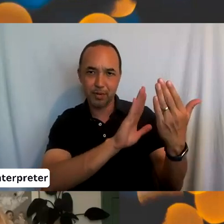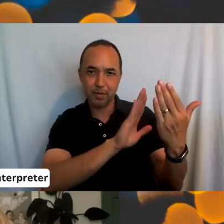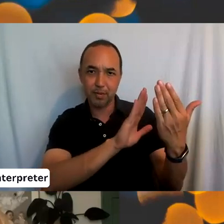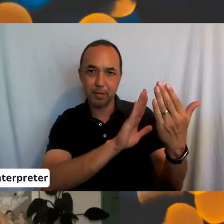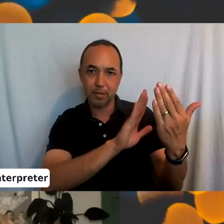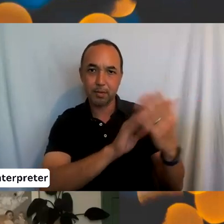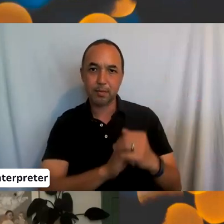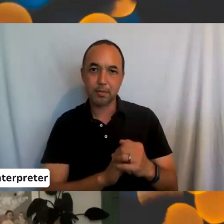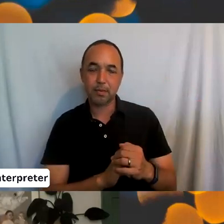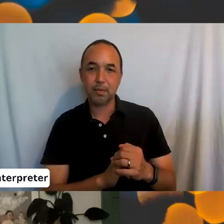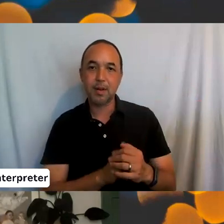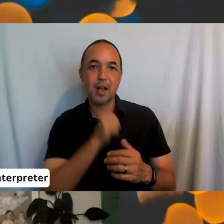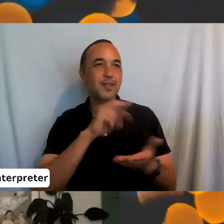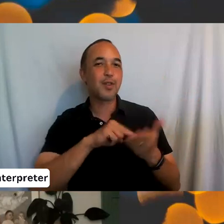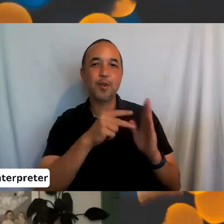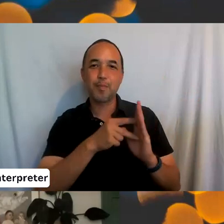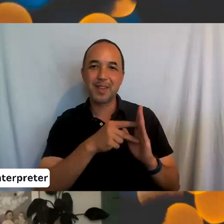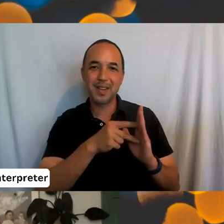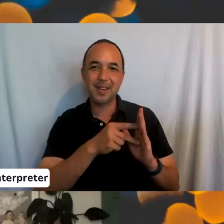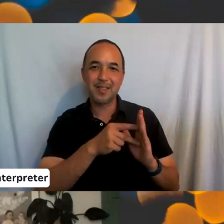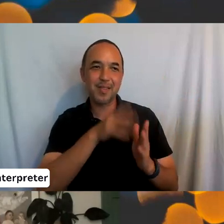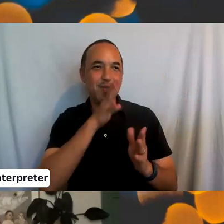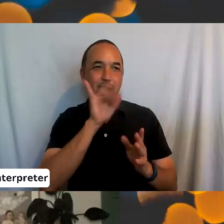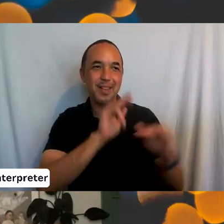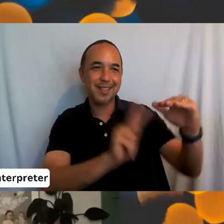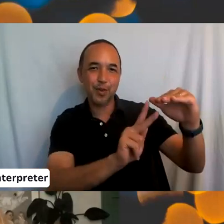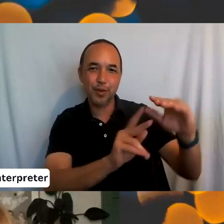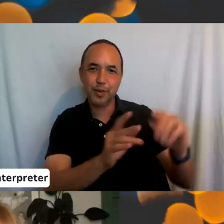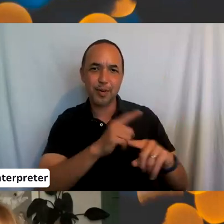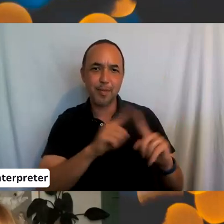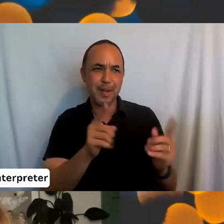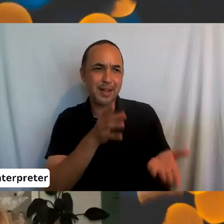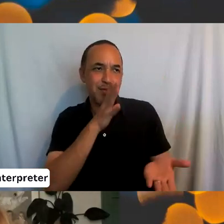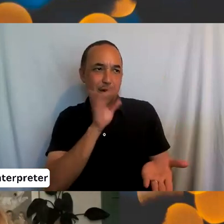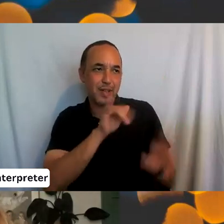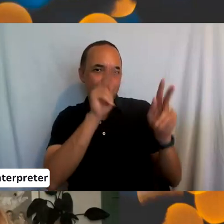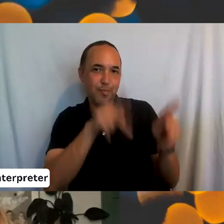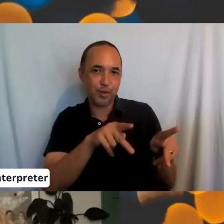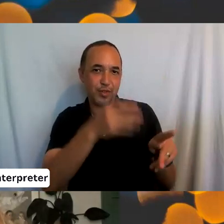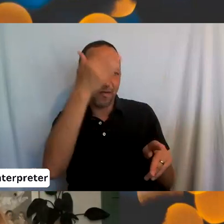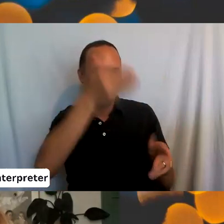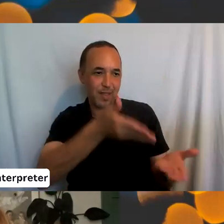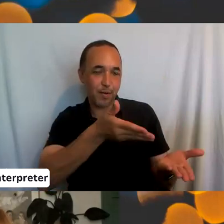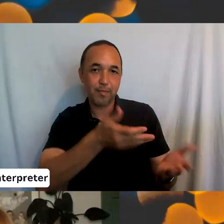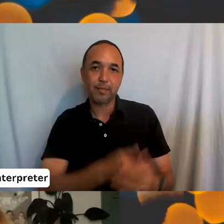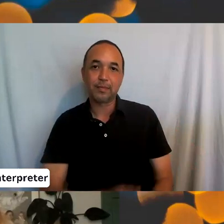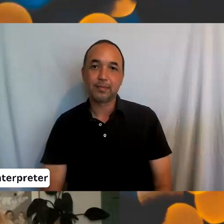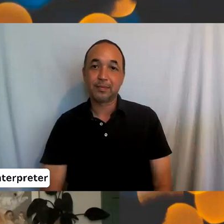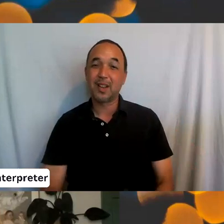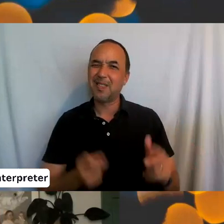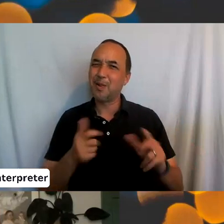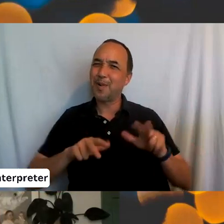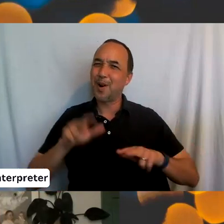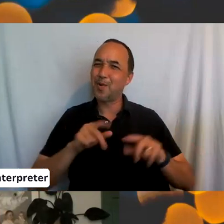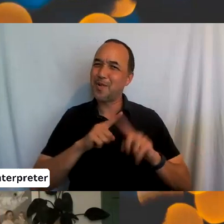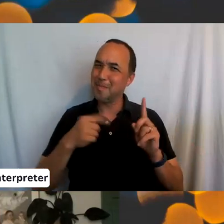talk to them like they're kindergartners, of course. I mean, talking to them like they're just right in front of you. And it's very awkward at first, but I've gotten very good at it over